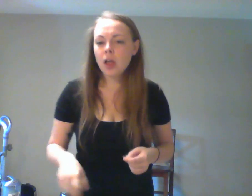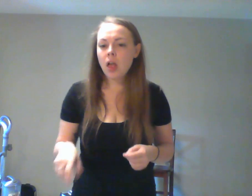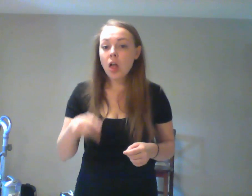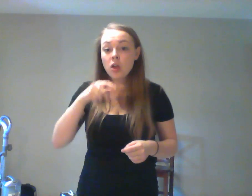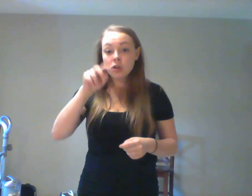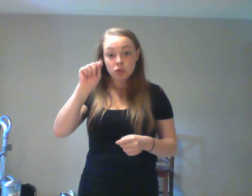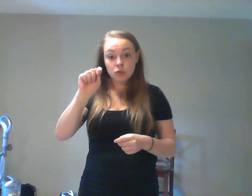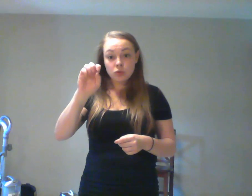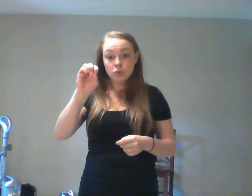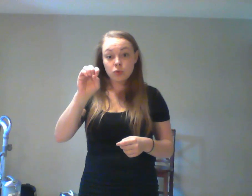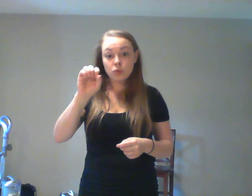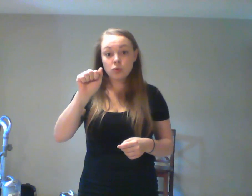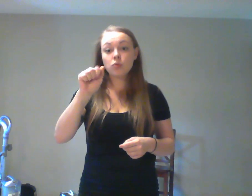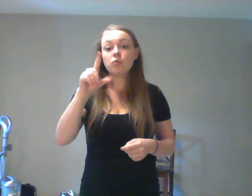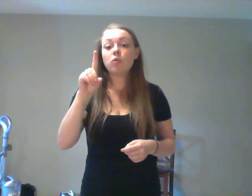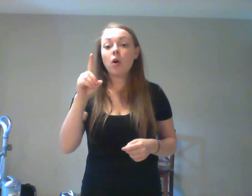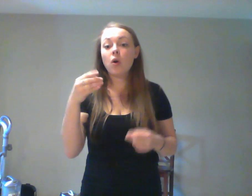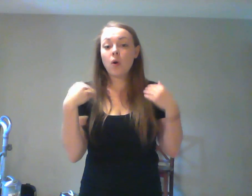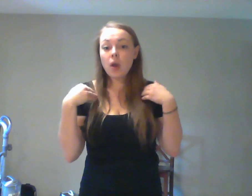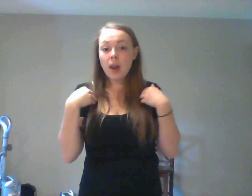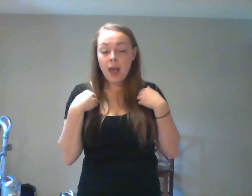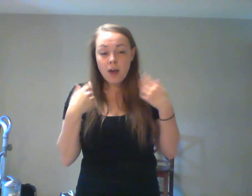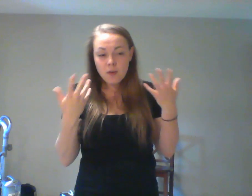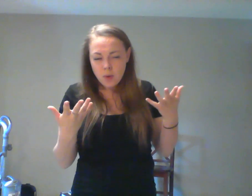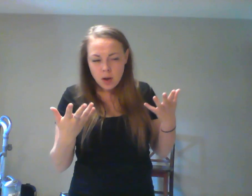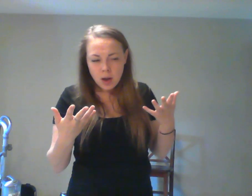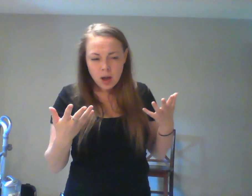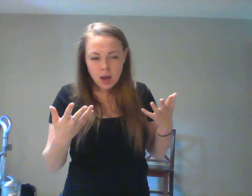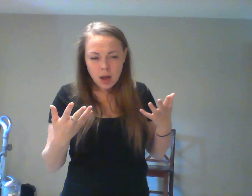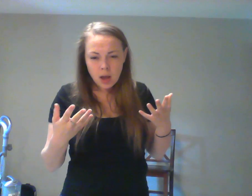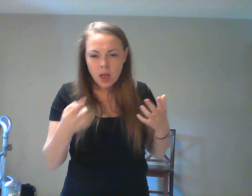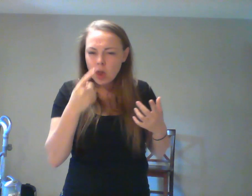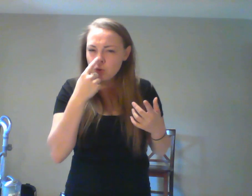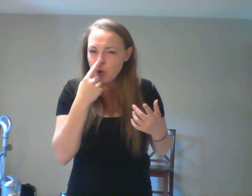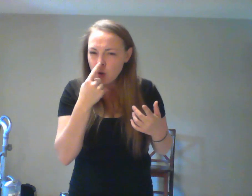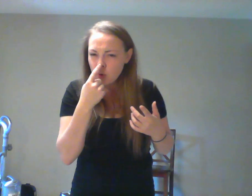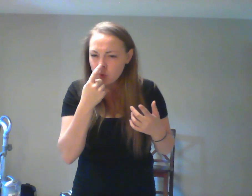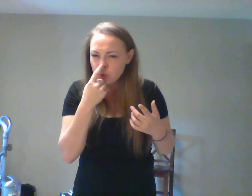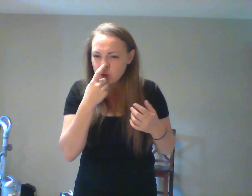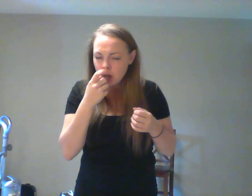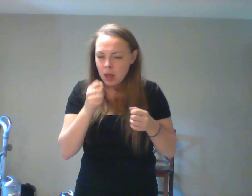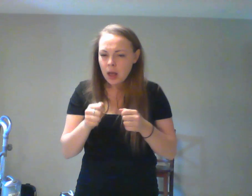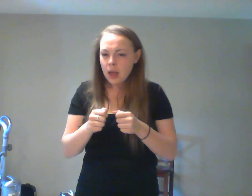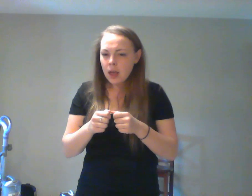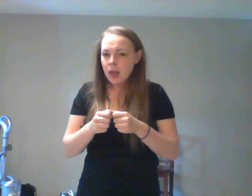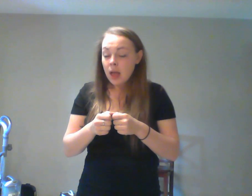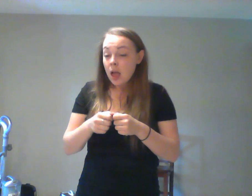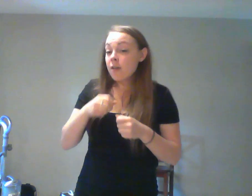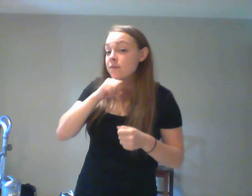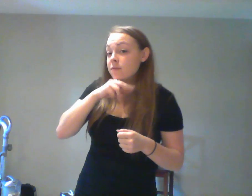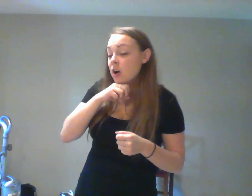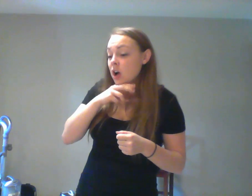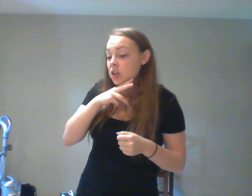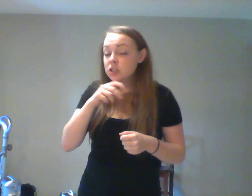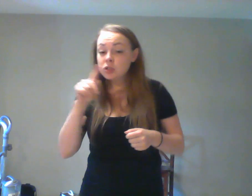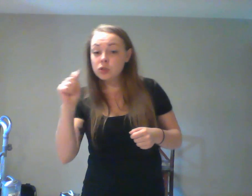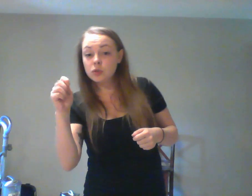do you made a little nose in Toad and frogs have a lot in common. Did you find a lot in common so